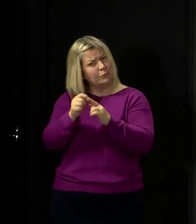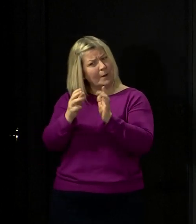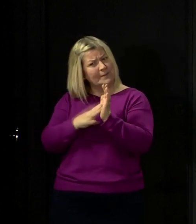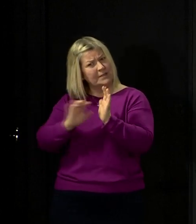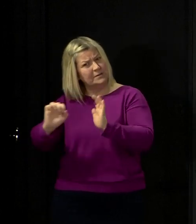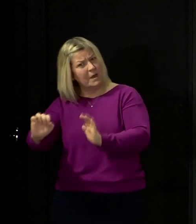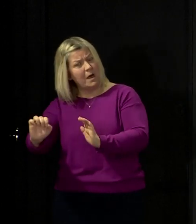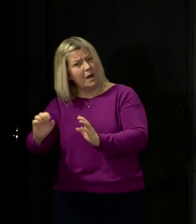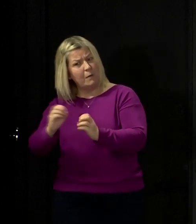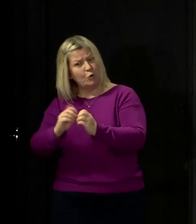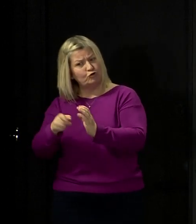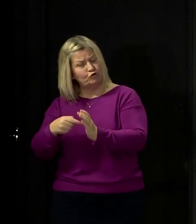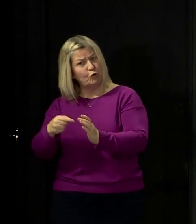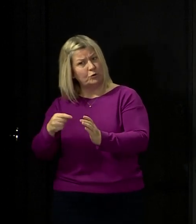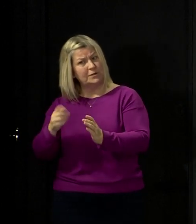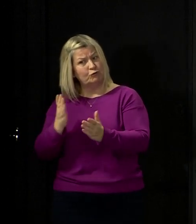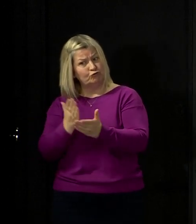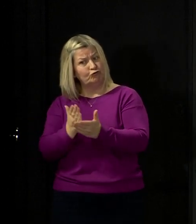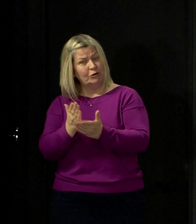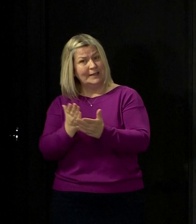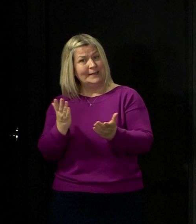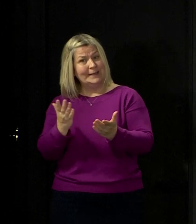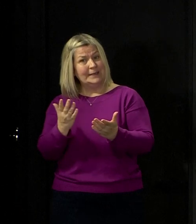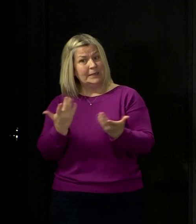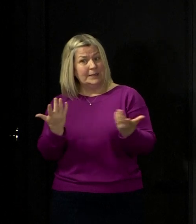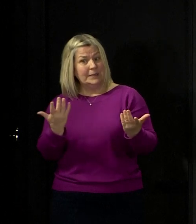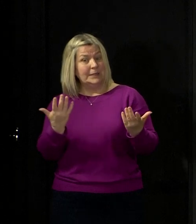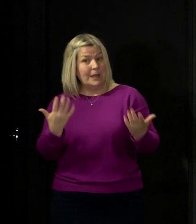risk with this unclear messaging?